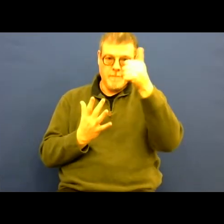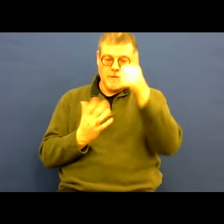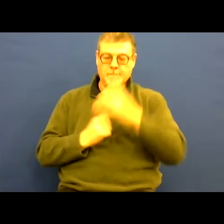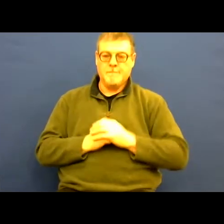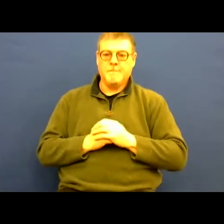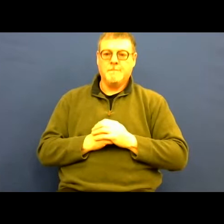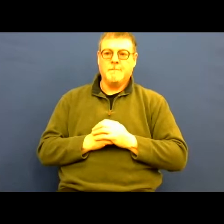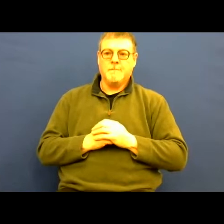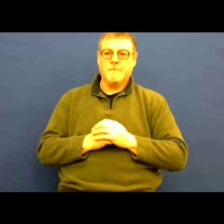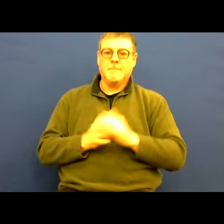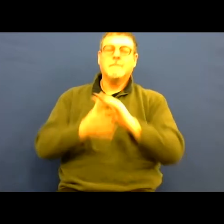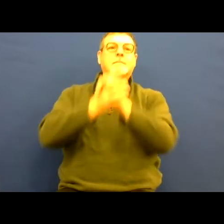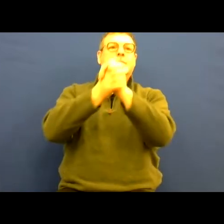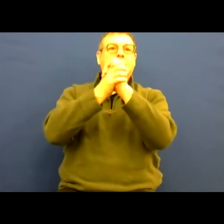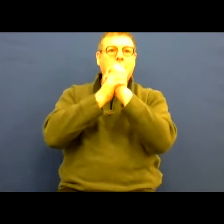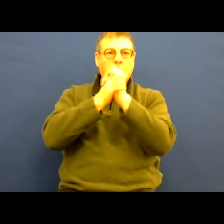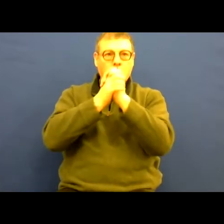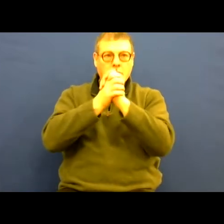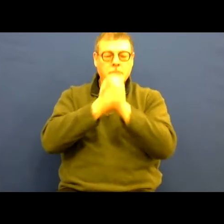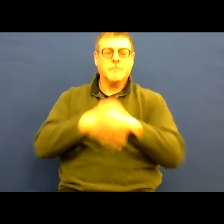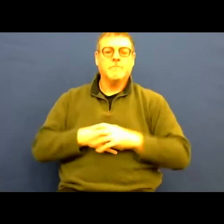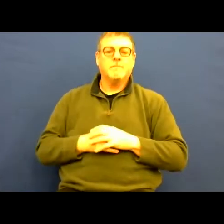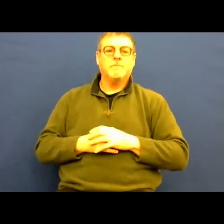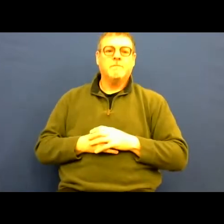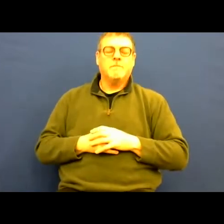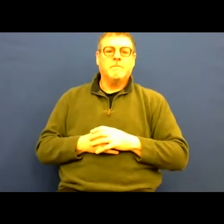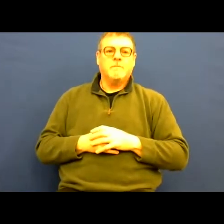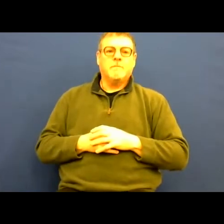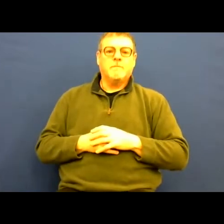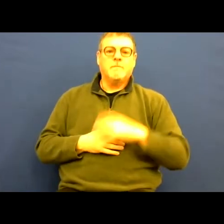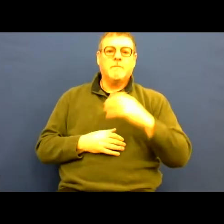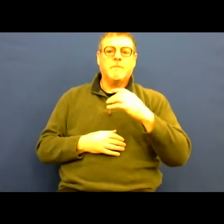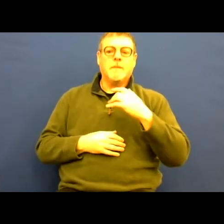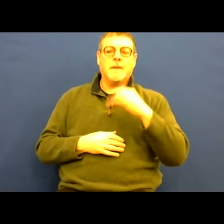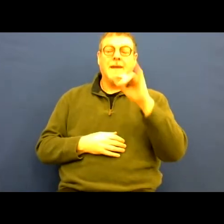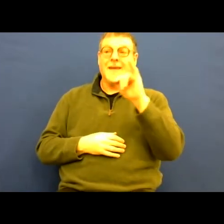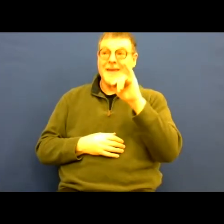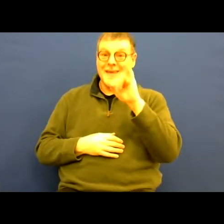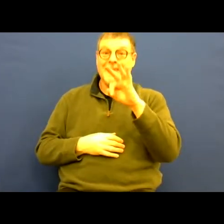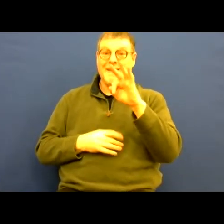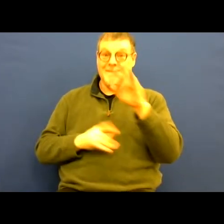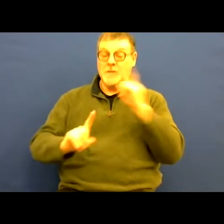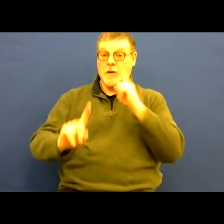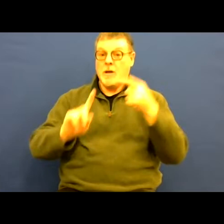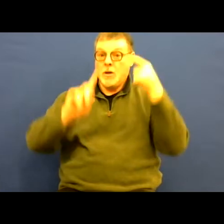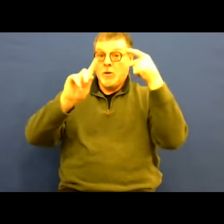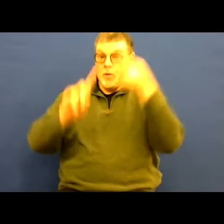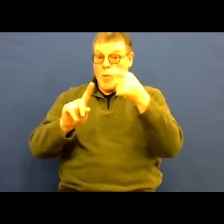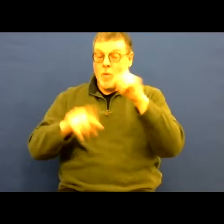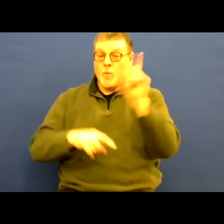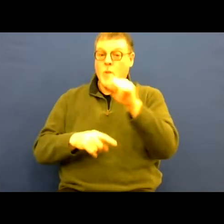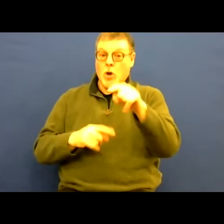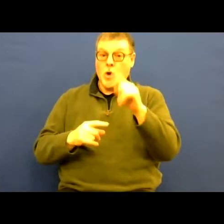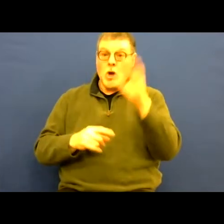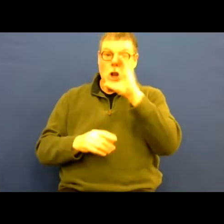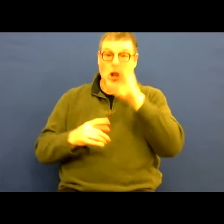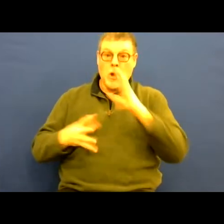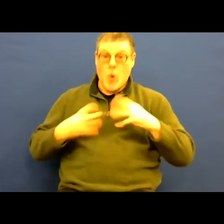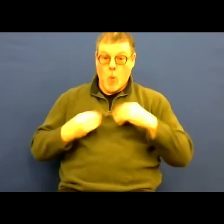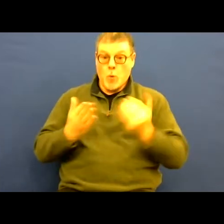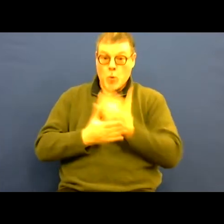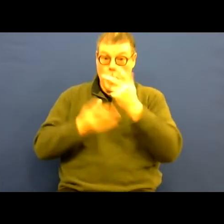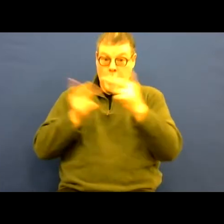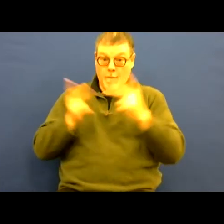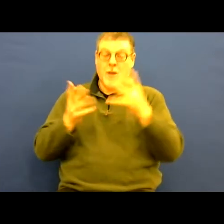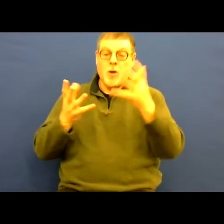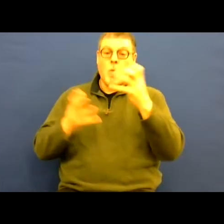Aye. Congratulations. You know, if you get to that stage where you're looking to open a new place, and again, you want to do